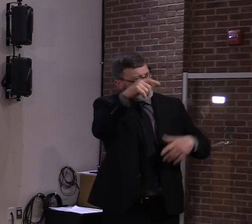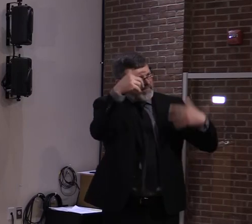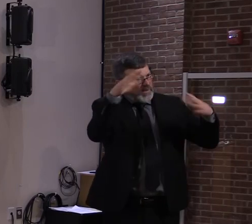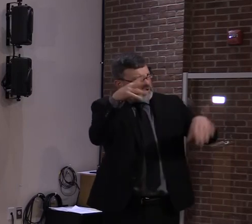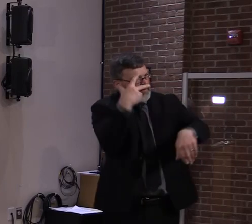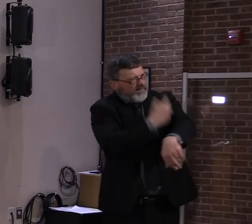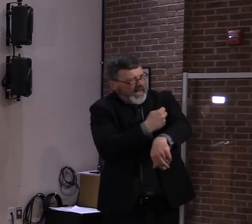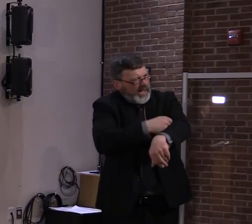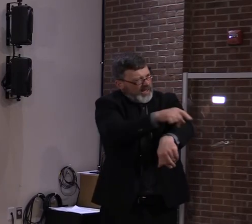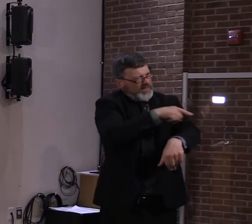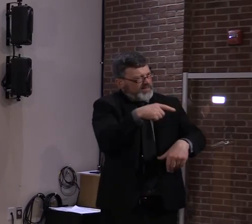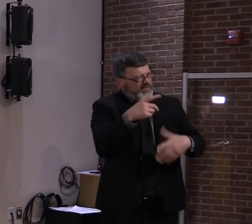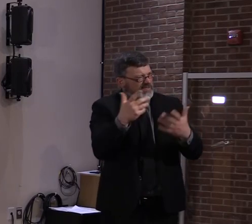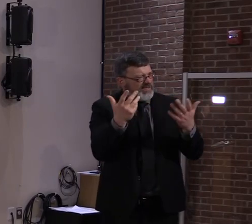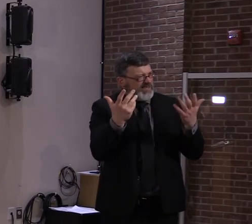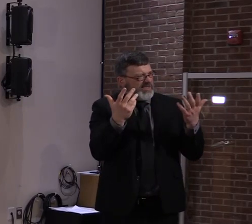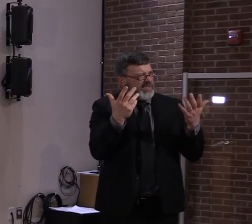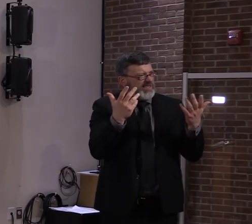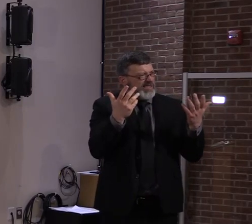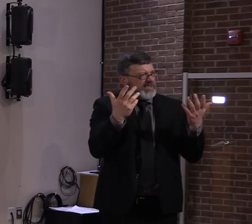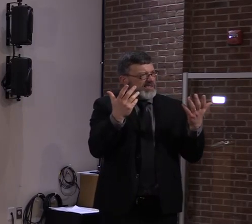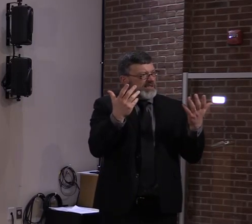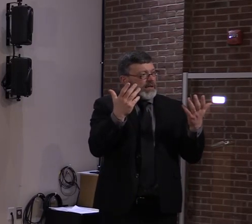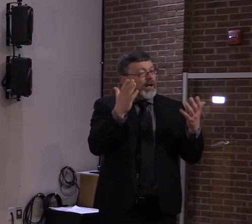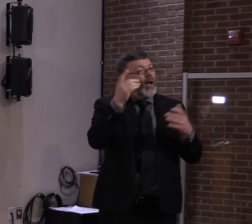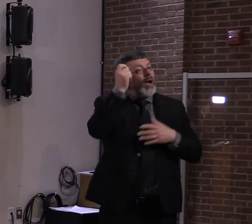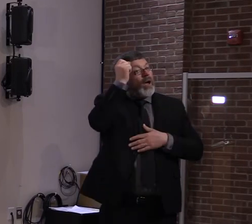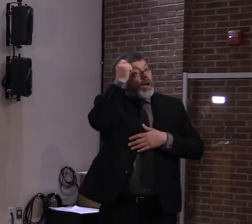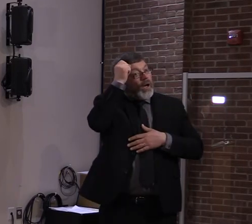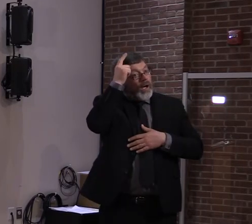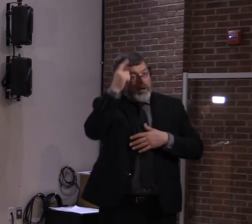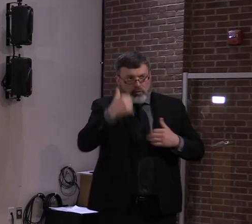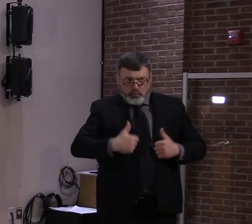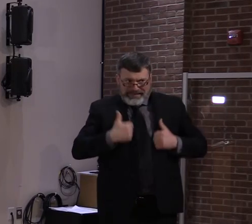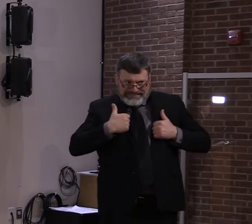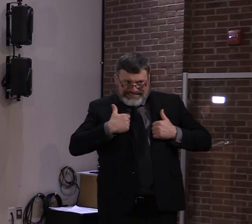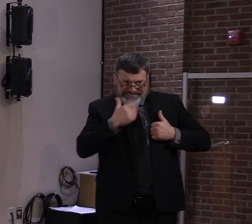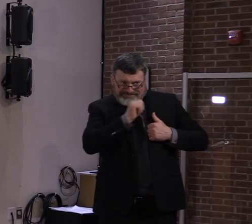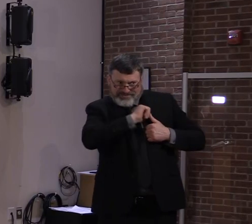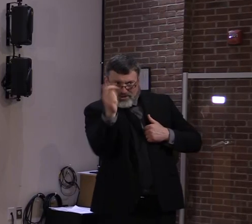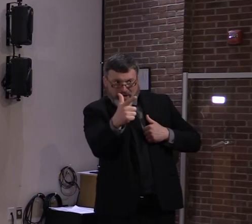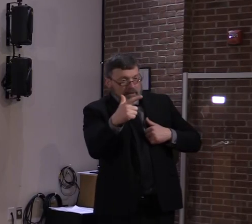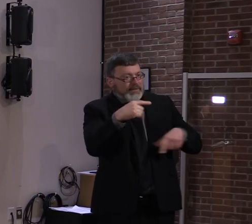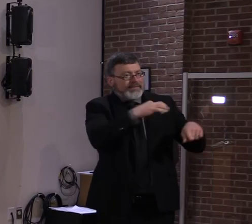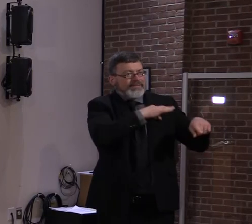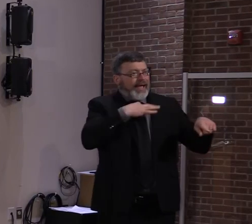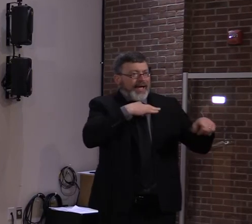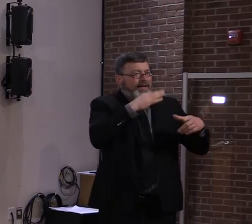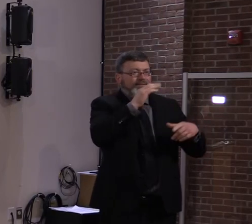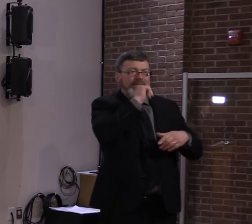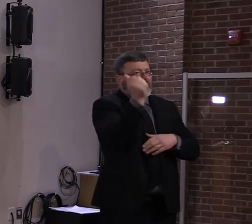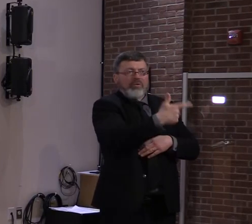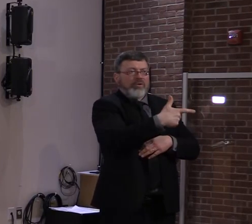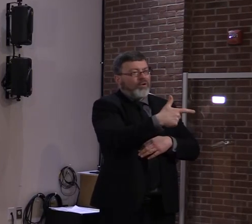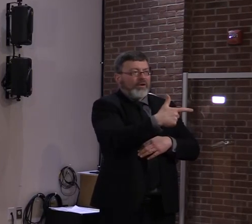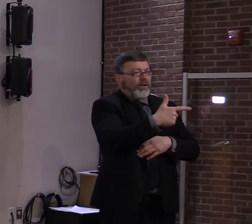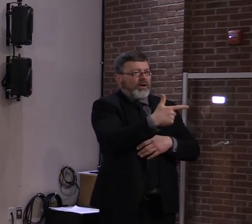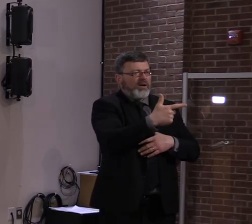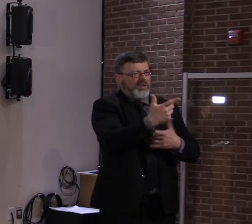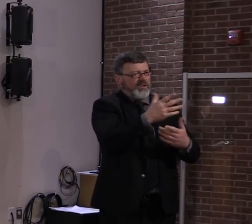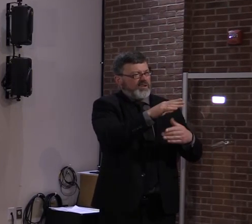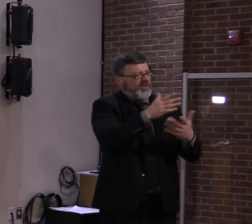are some who are not, and you were speaking earlier about this 18 to 29 age group